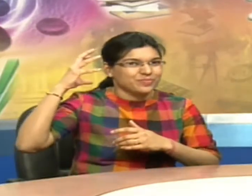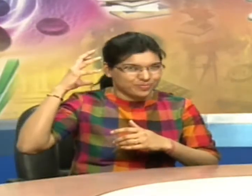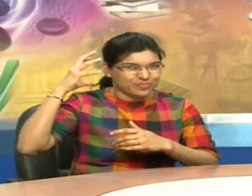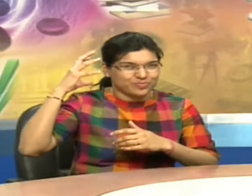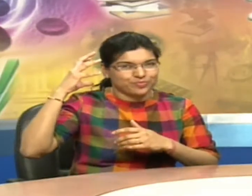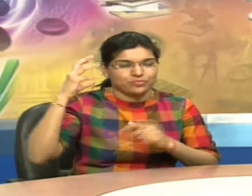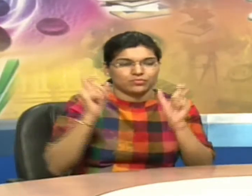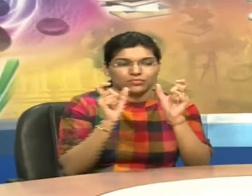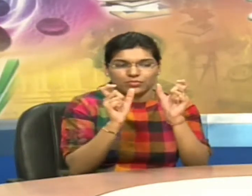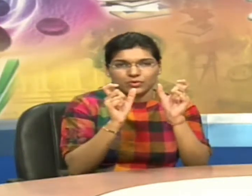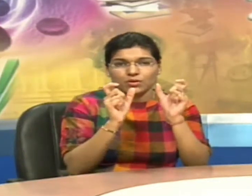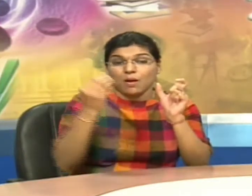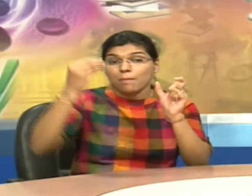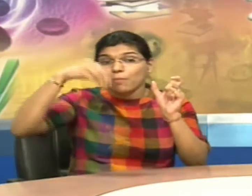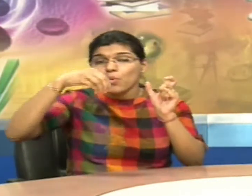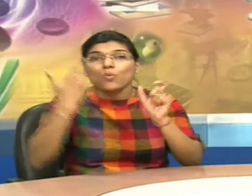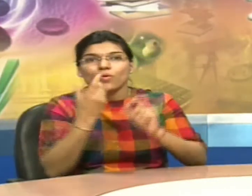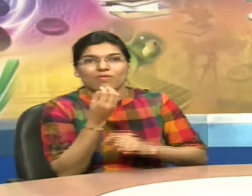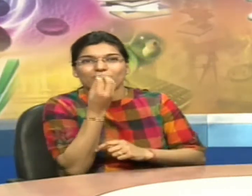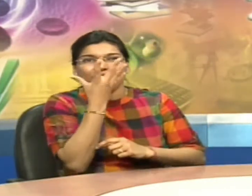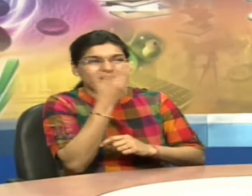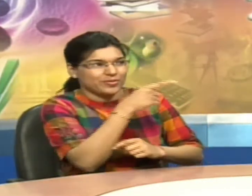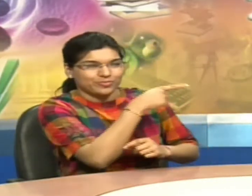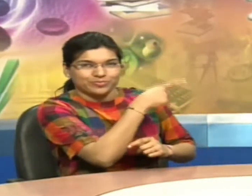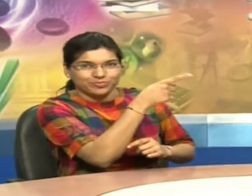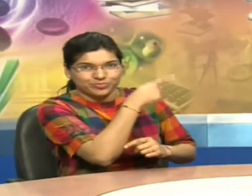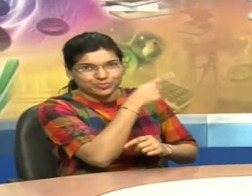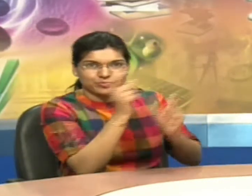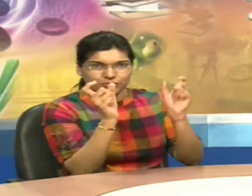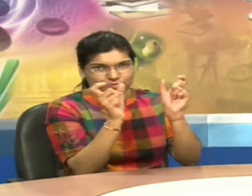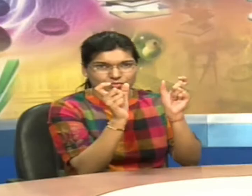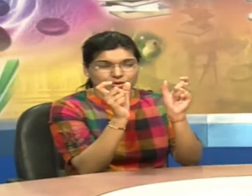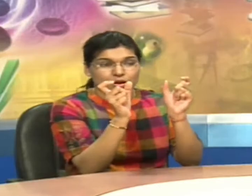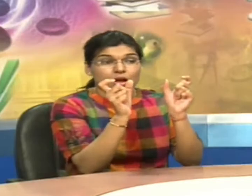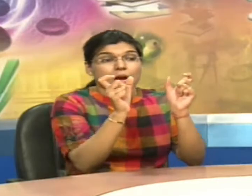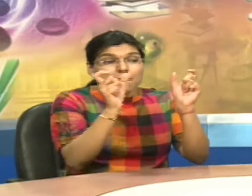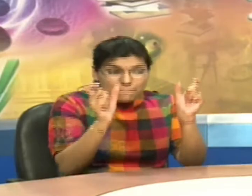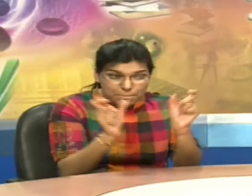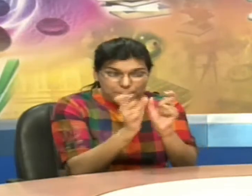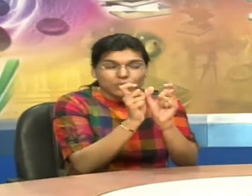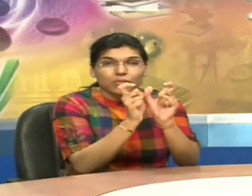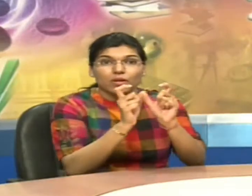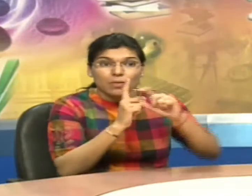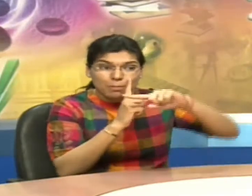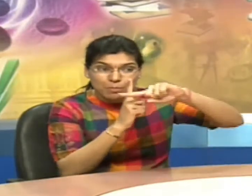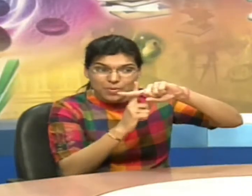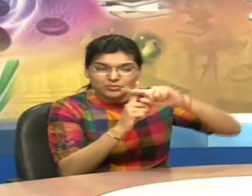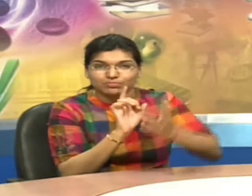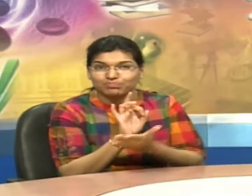Second word is sun. We put flower in it.